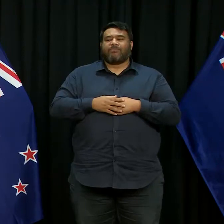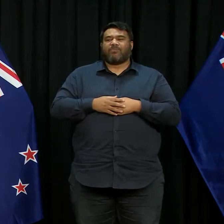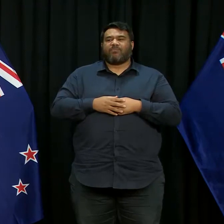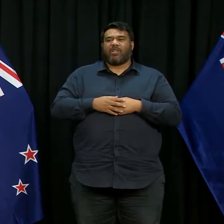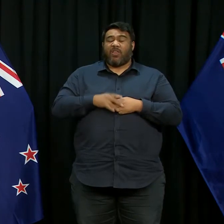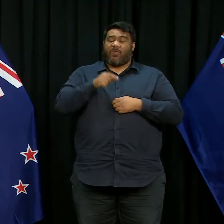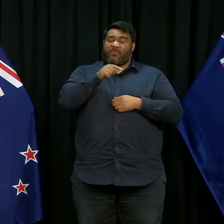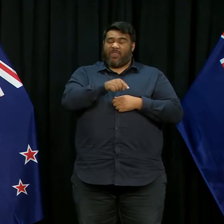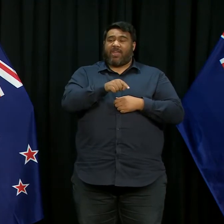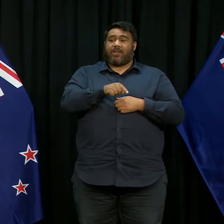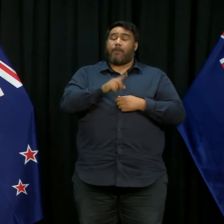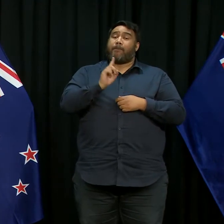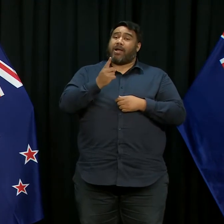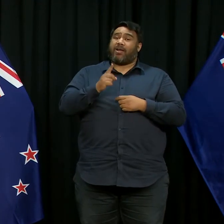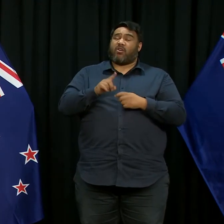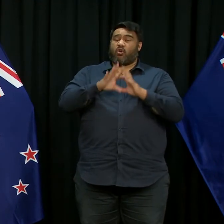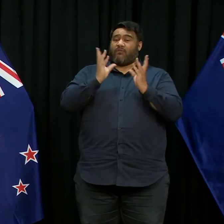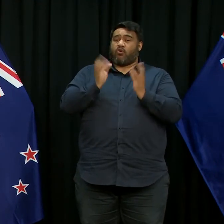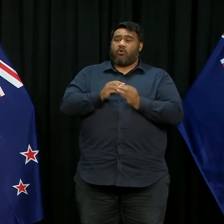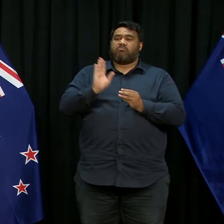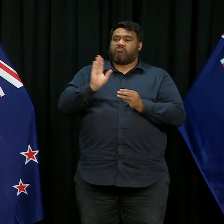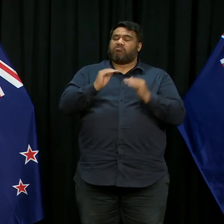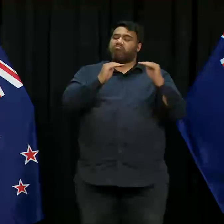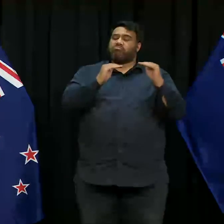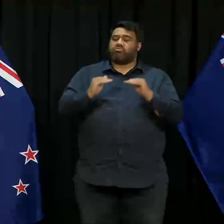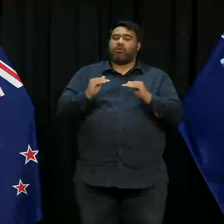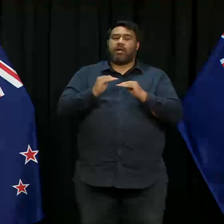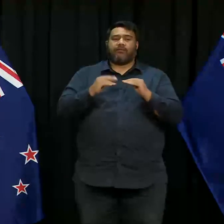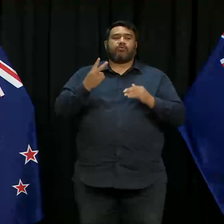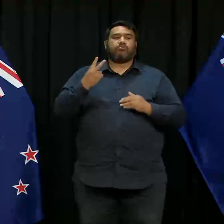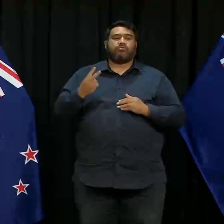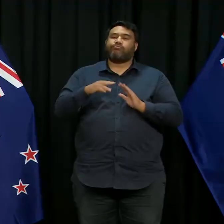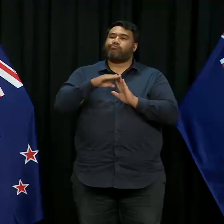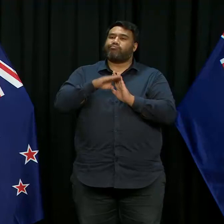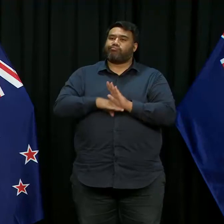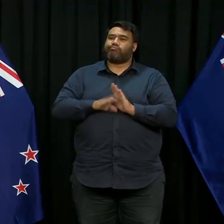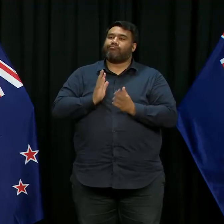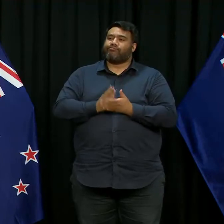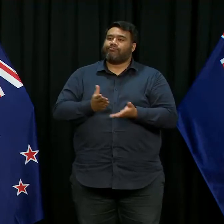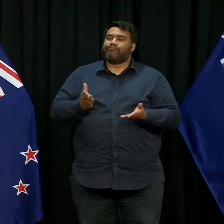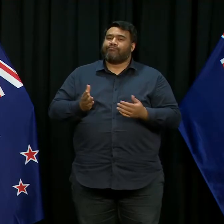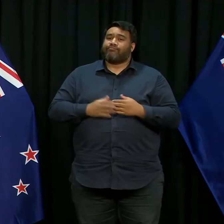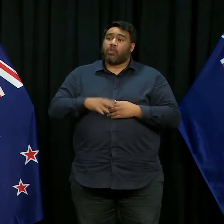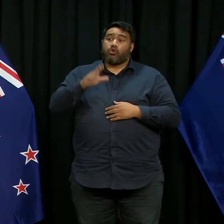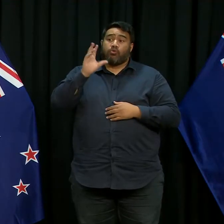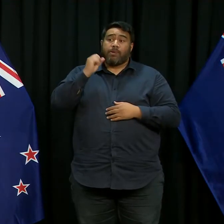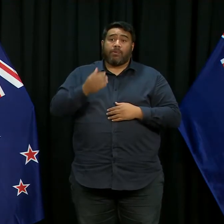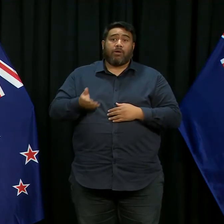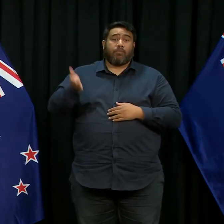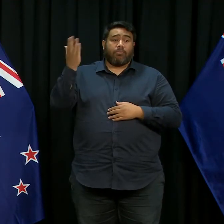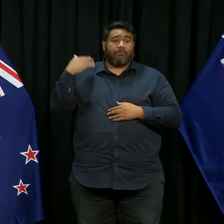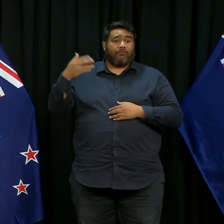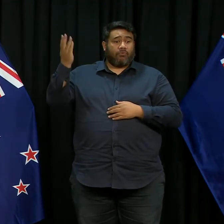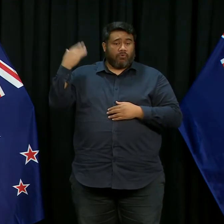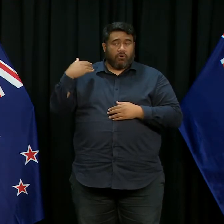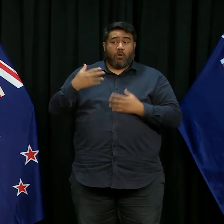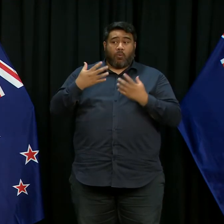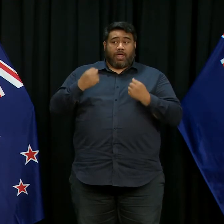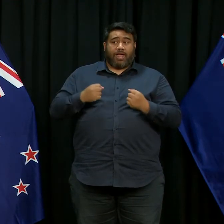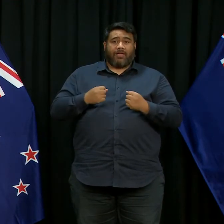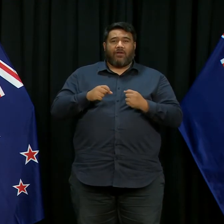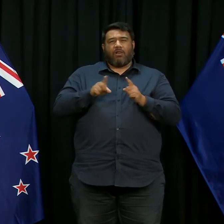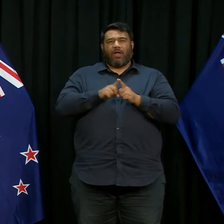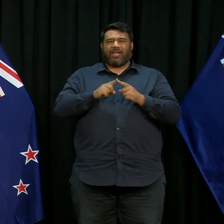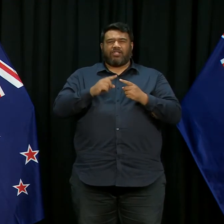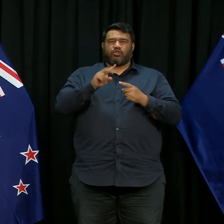level 2. But keeping in mind in previous iterations, when we've had a